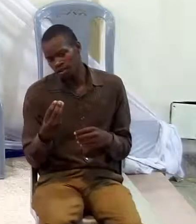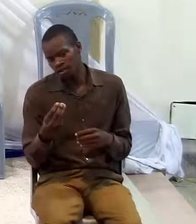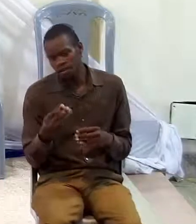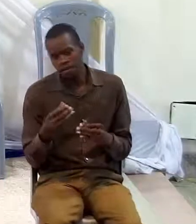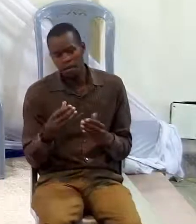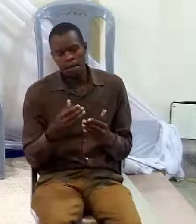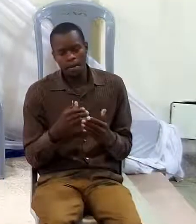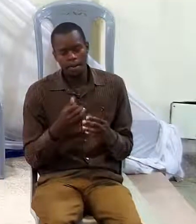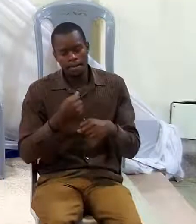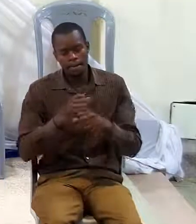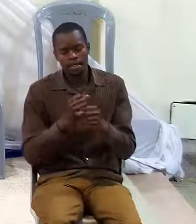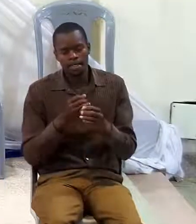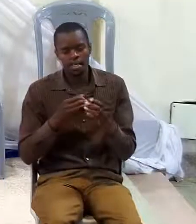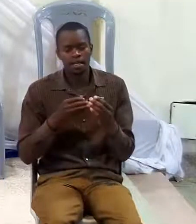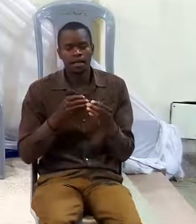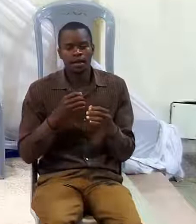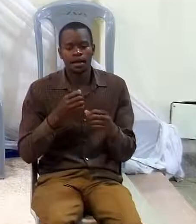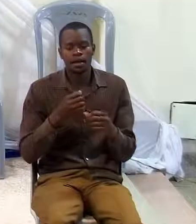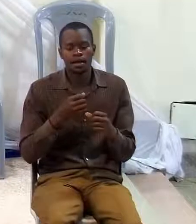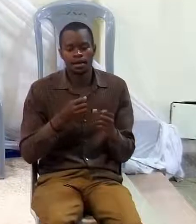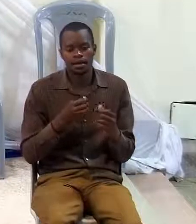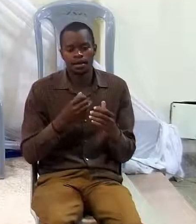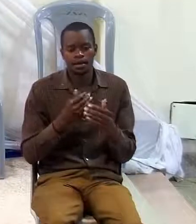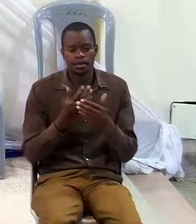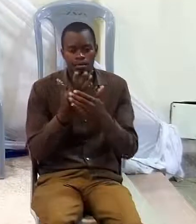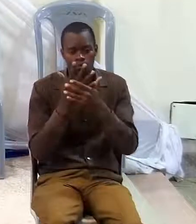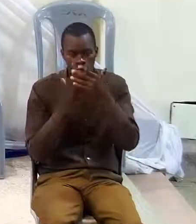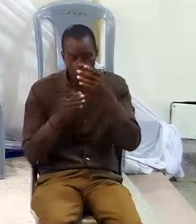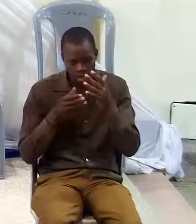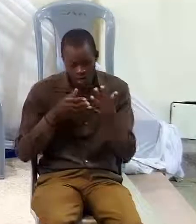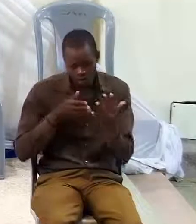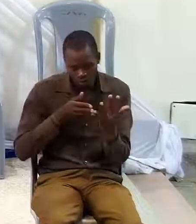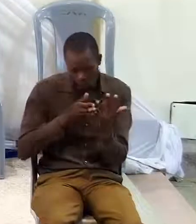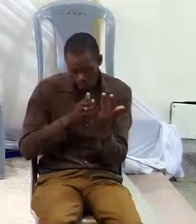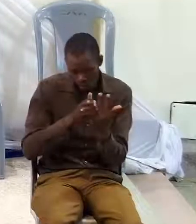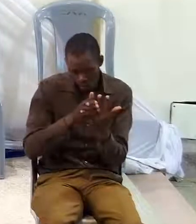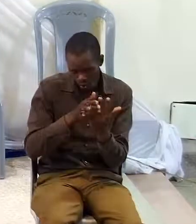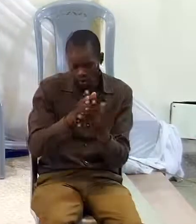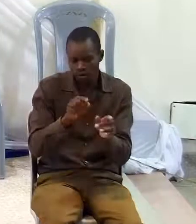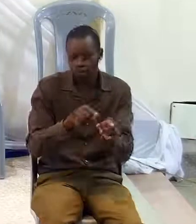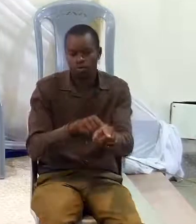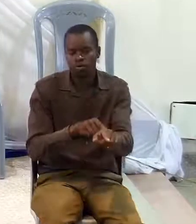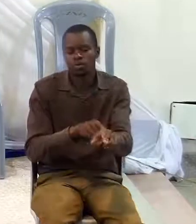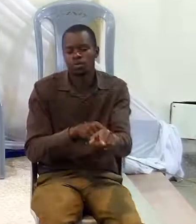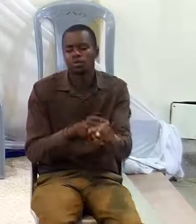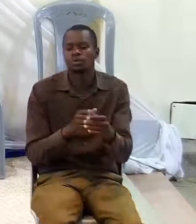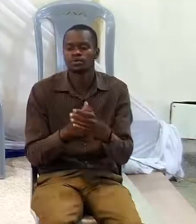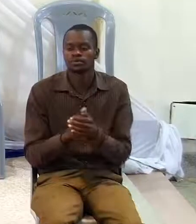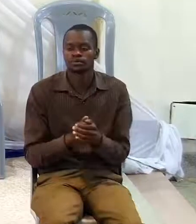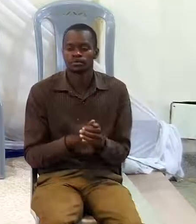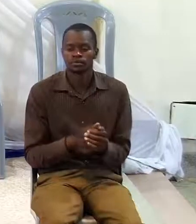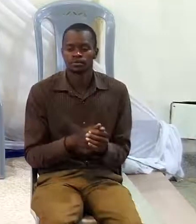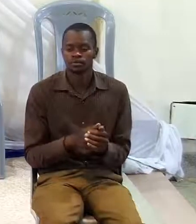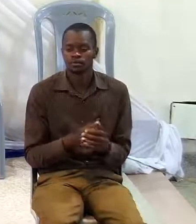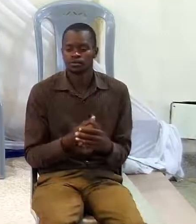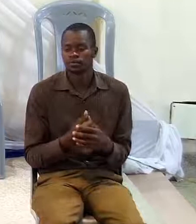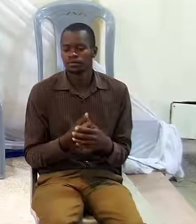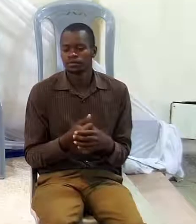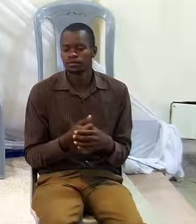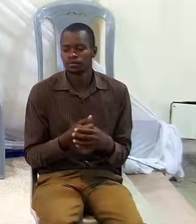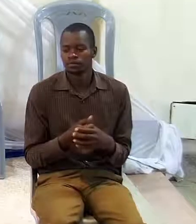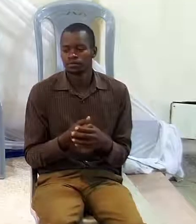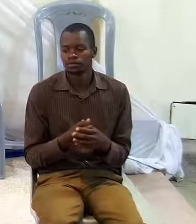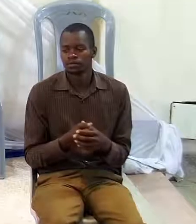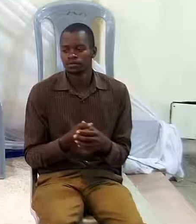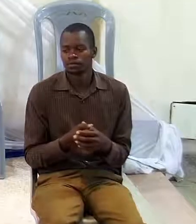becomes narrower because some plaque, the form of cholesterol is already in it, and then the more we eat